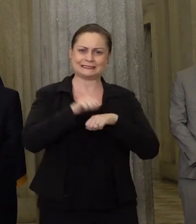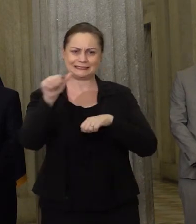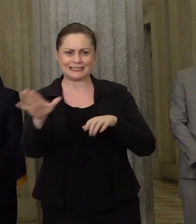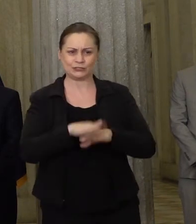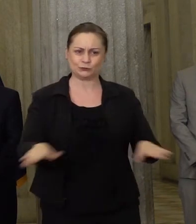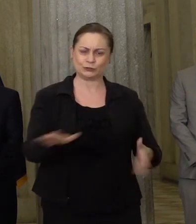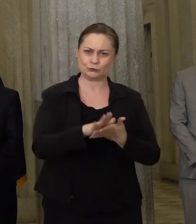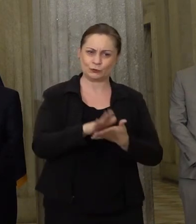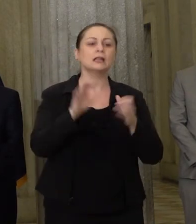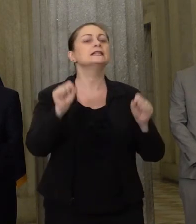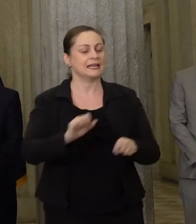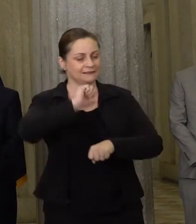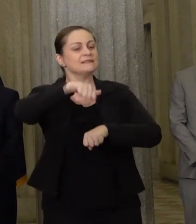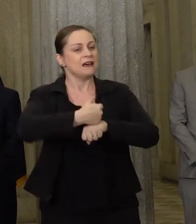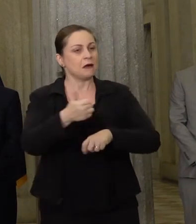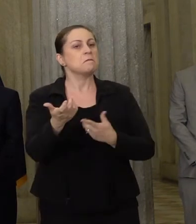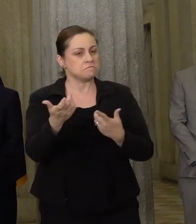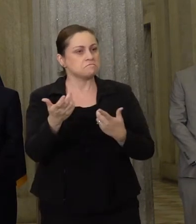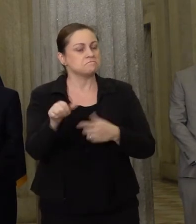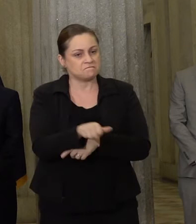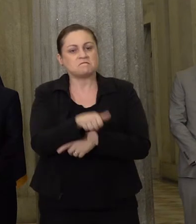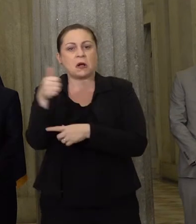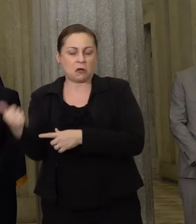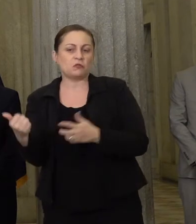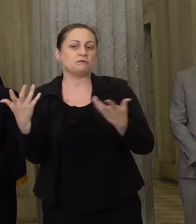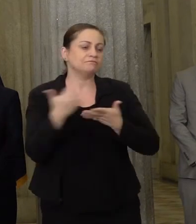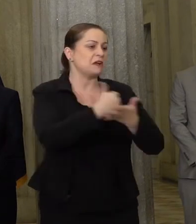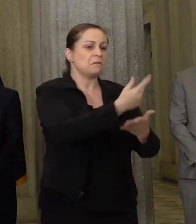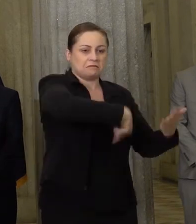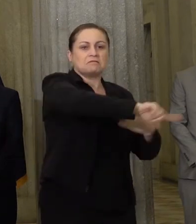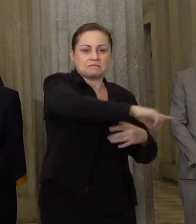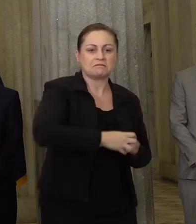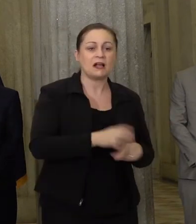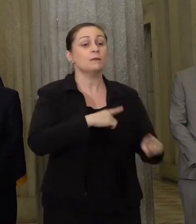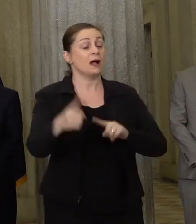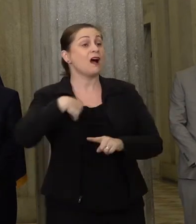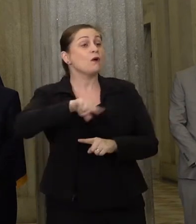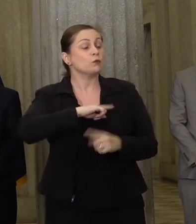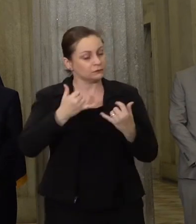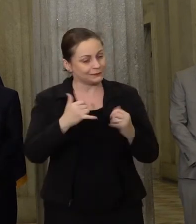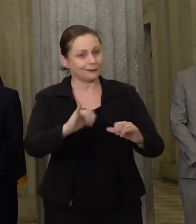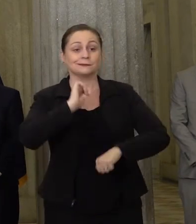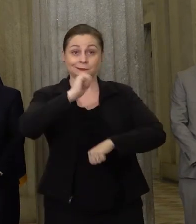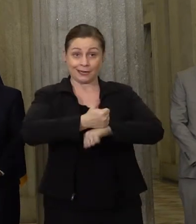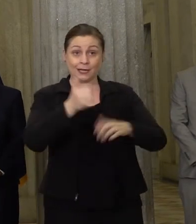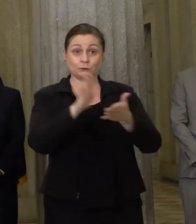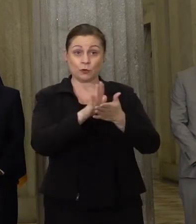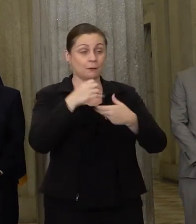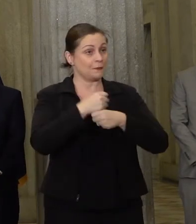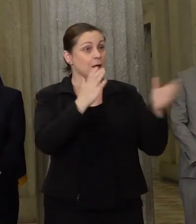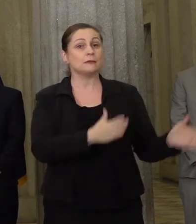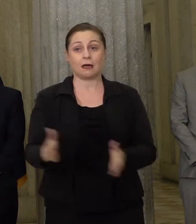arrangements can be made. But we intend to open the schools, and we're making plans in that direction now. I wanted to mention